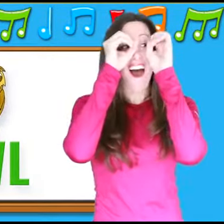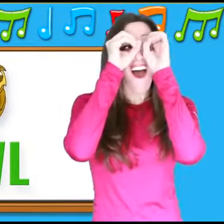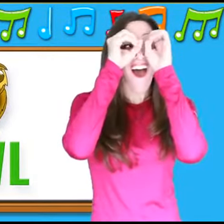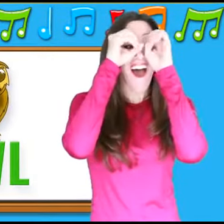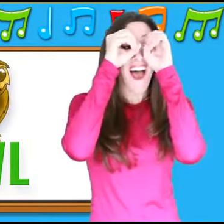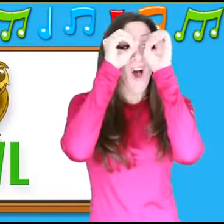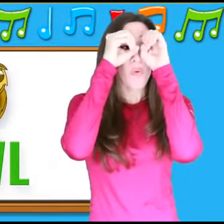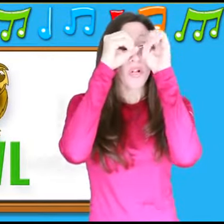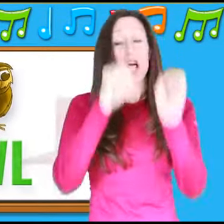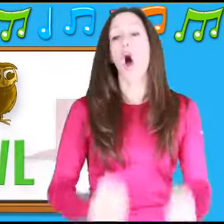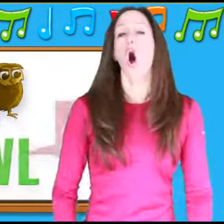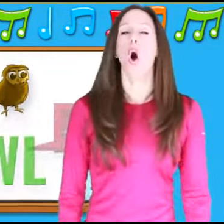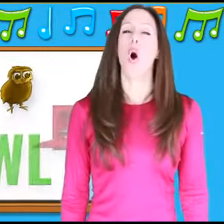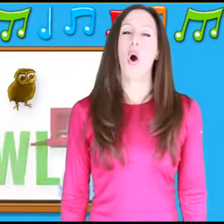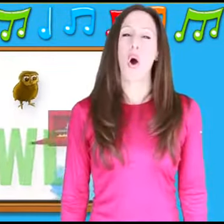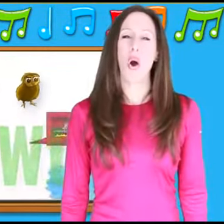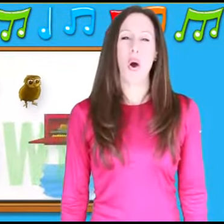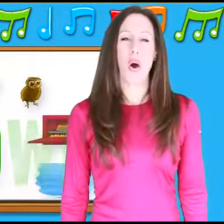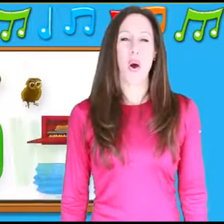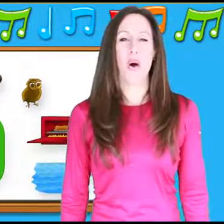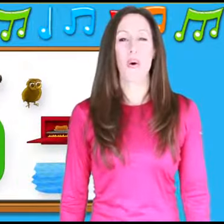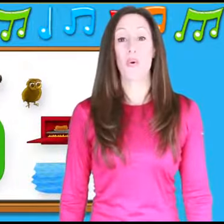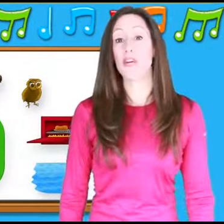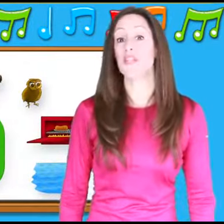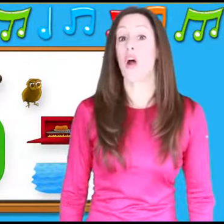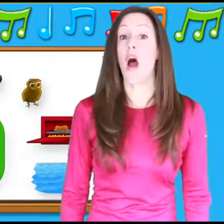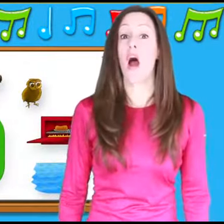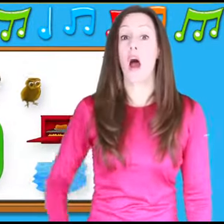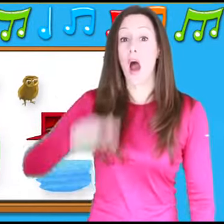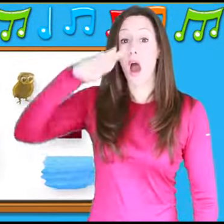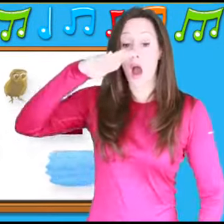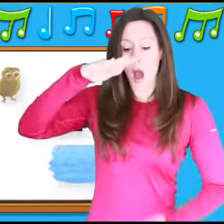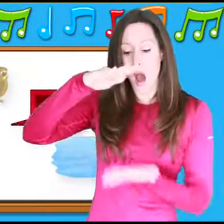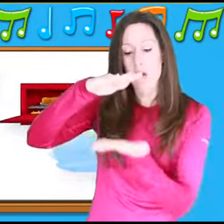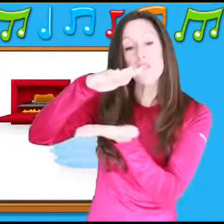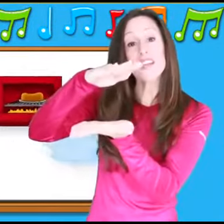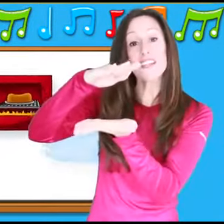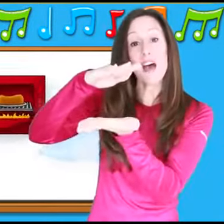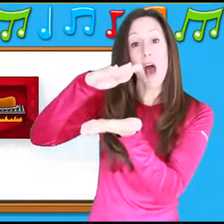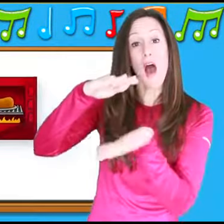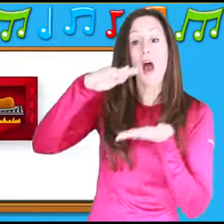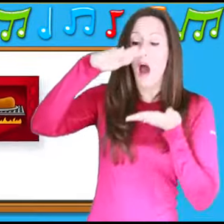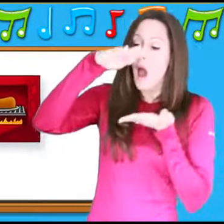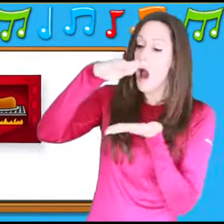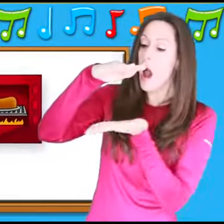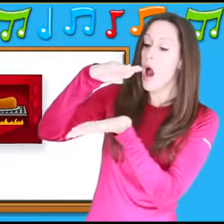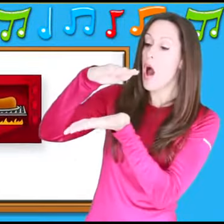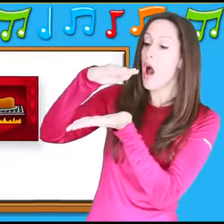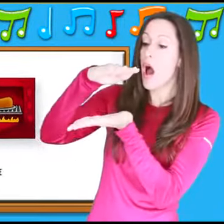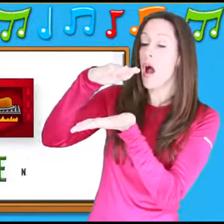is for O, O, O, Oven A-A-A